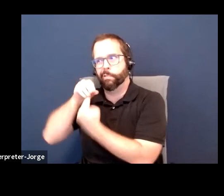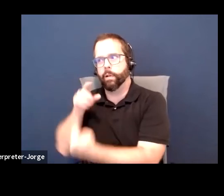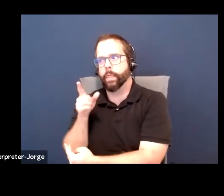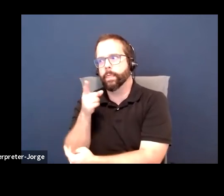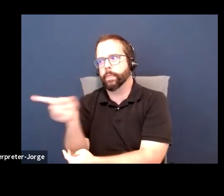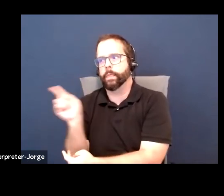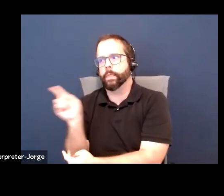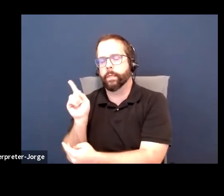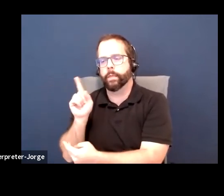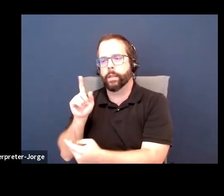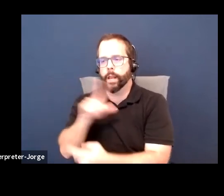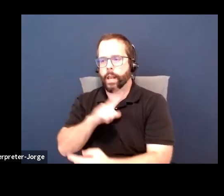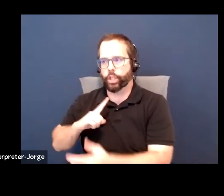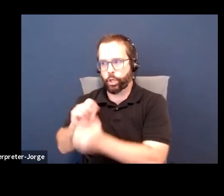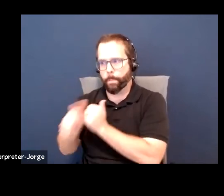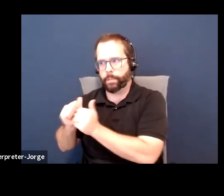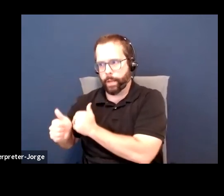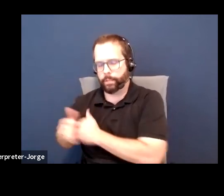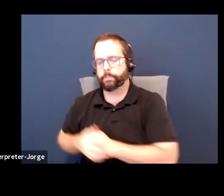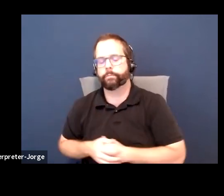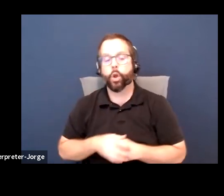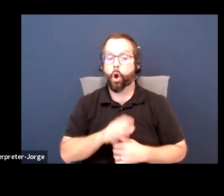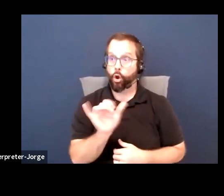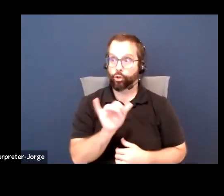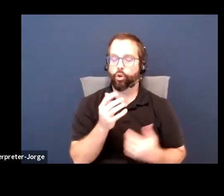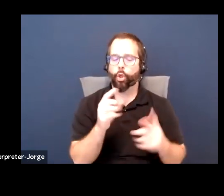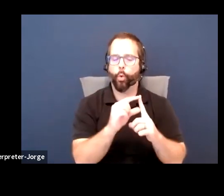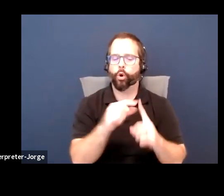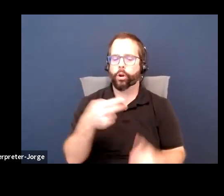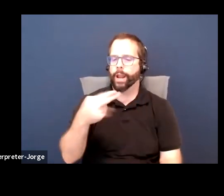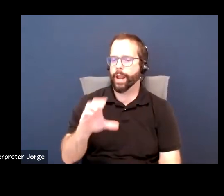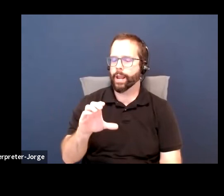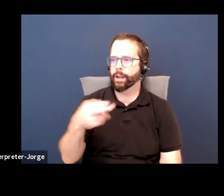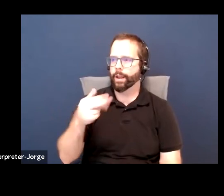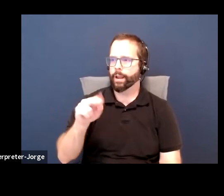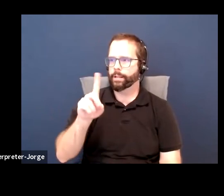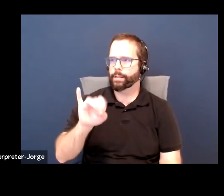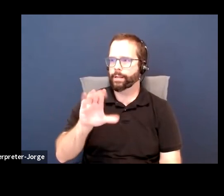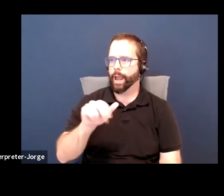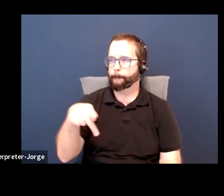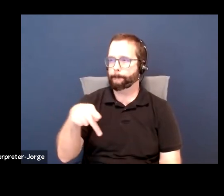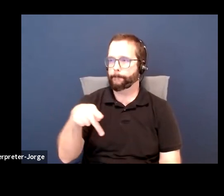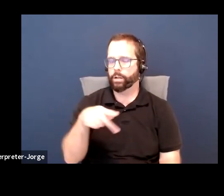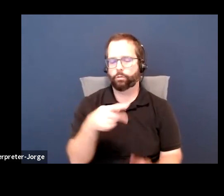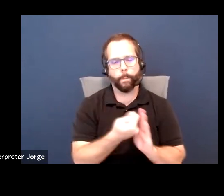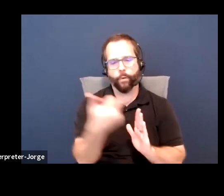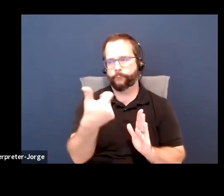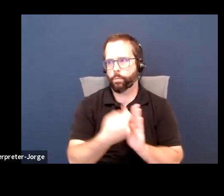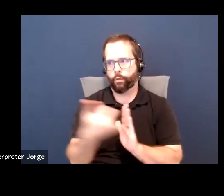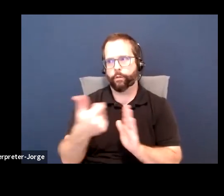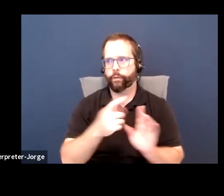handicapped from signs and other communications at state and local levels. And